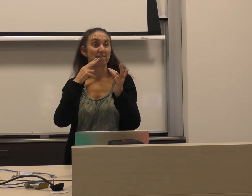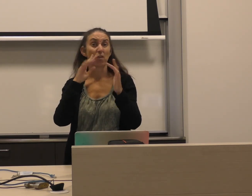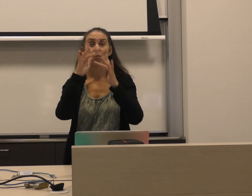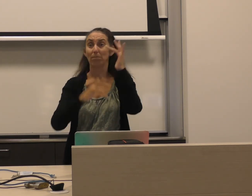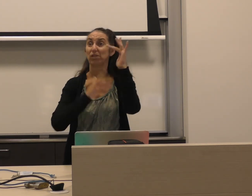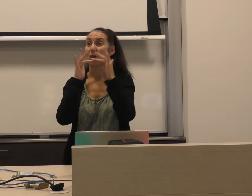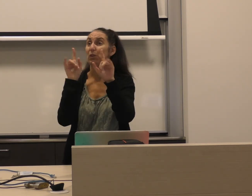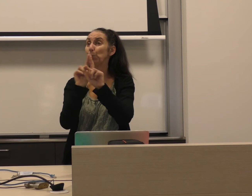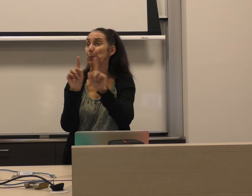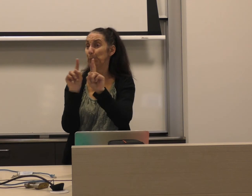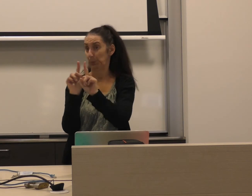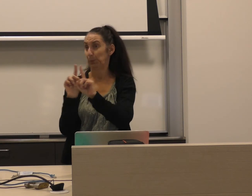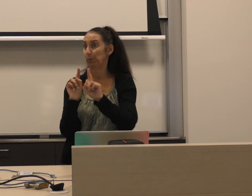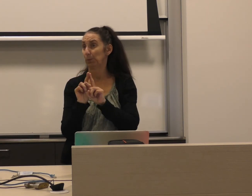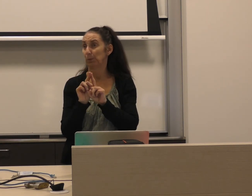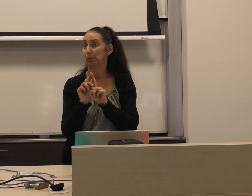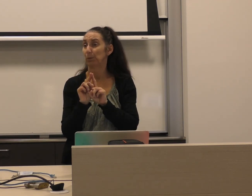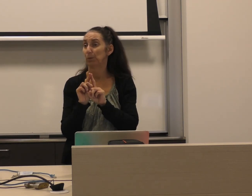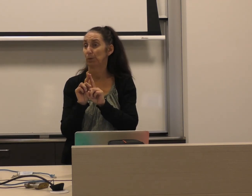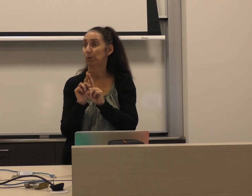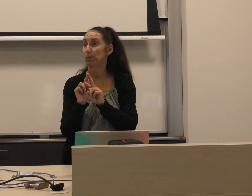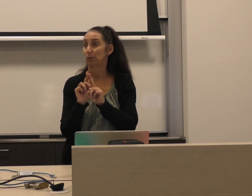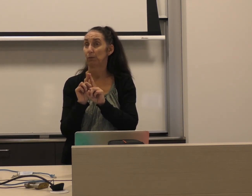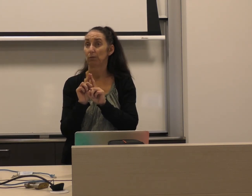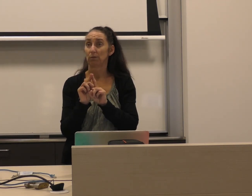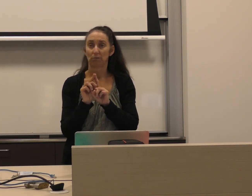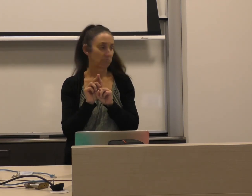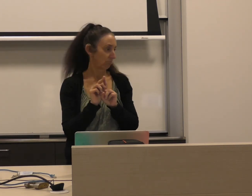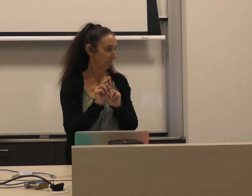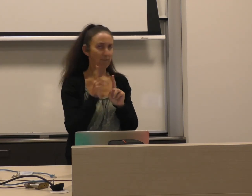and Schembri book. It's available online as well